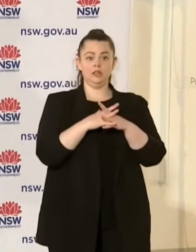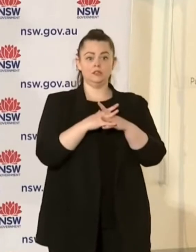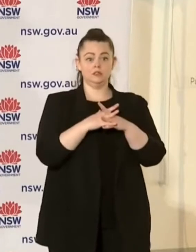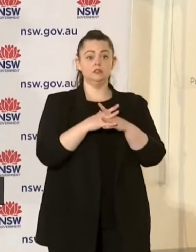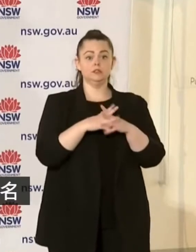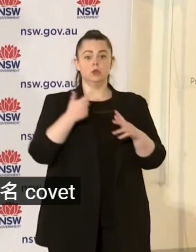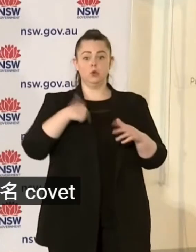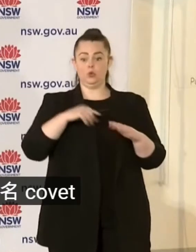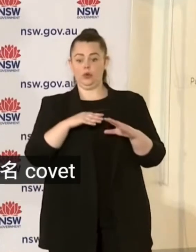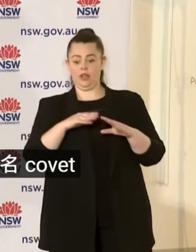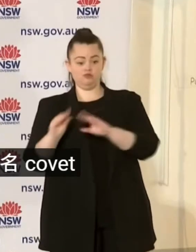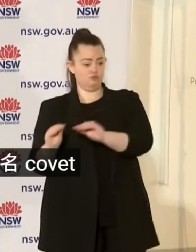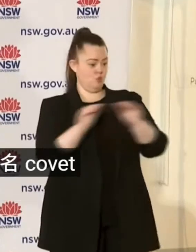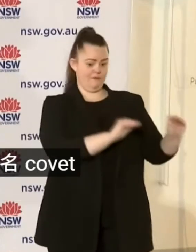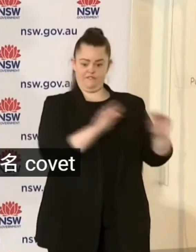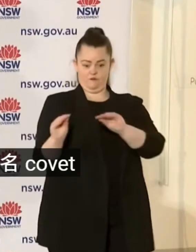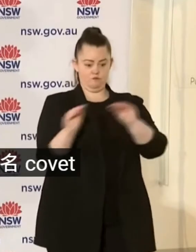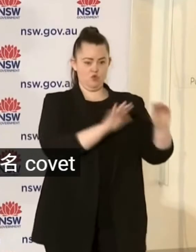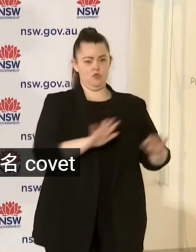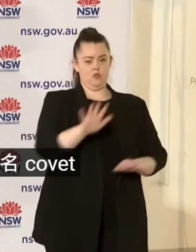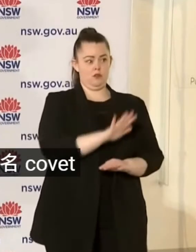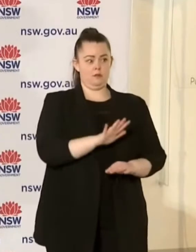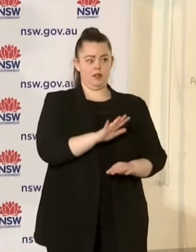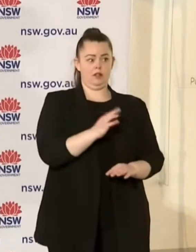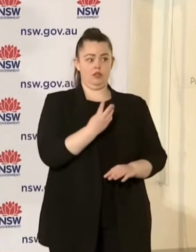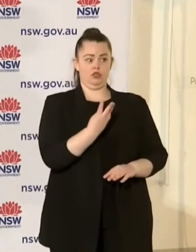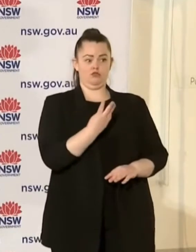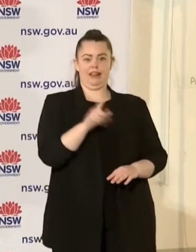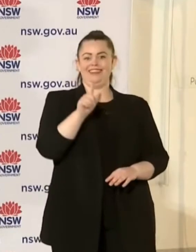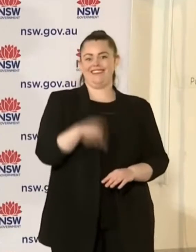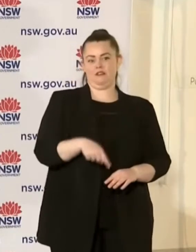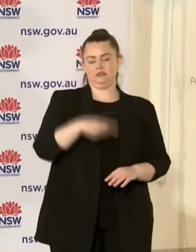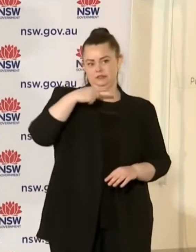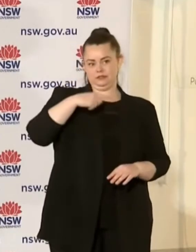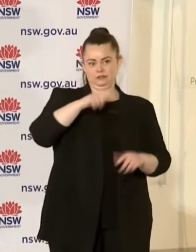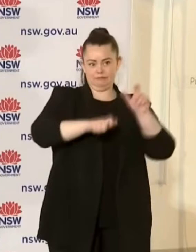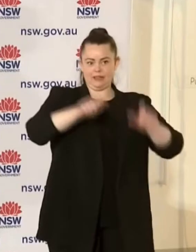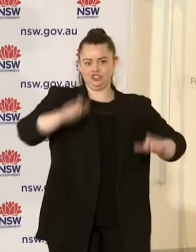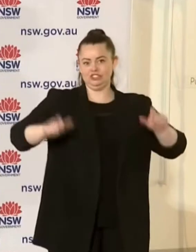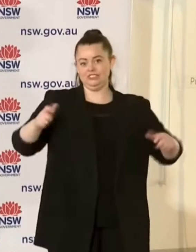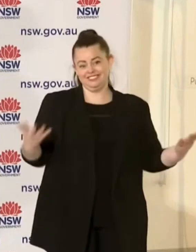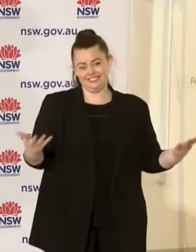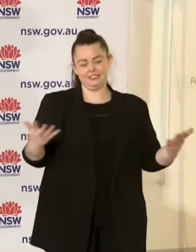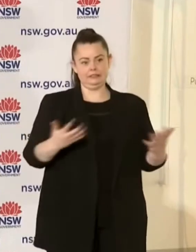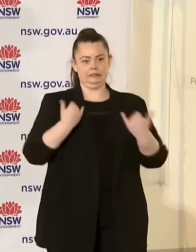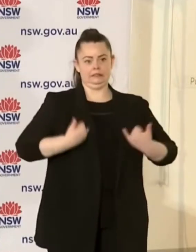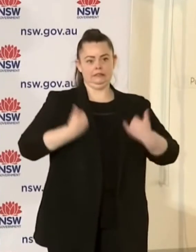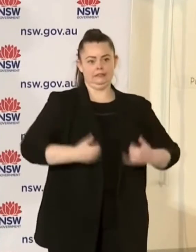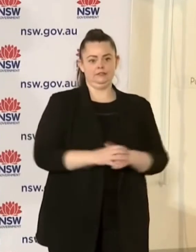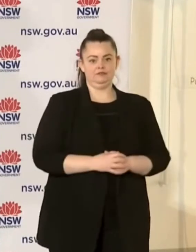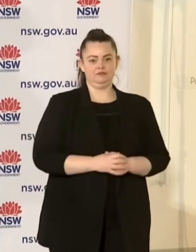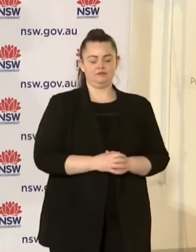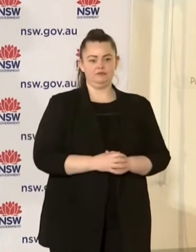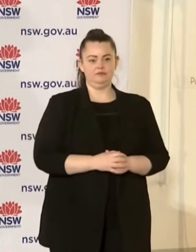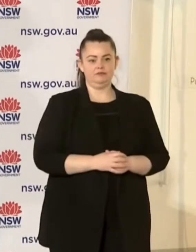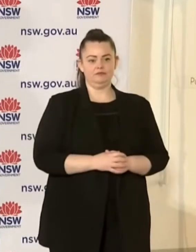around 90 COVID-positive critically ill patients on ventilators between hospitals. We are increasing